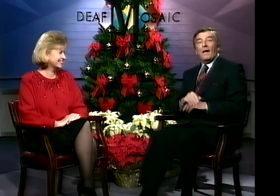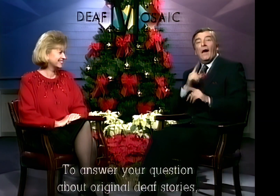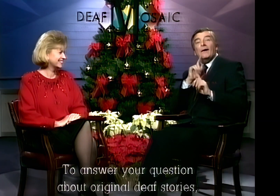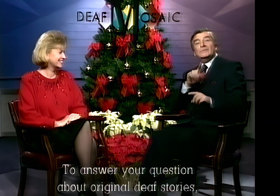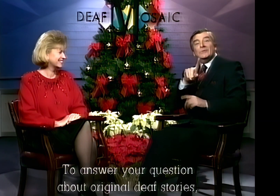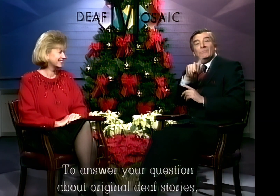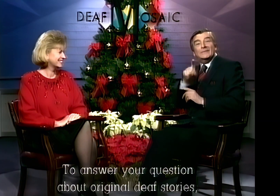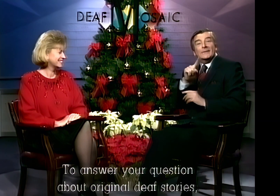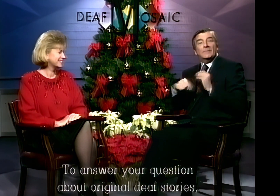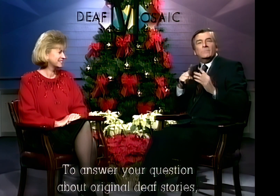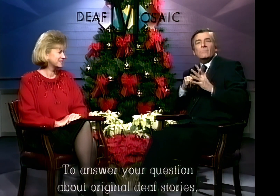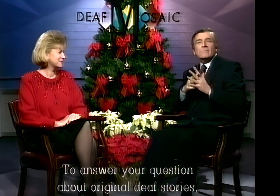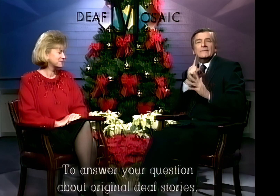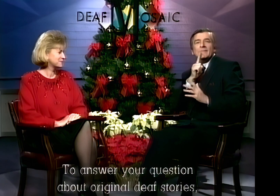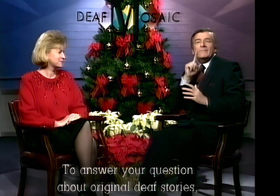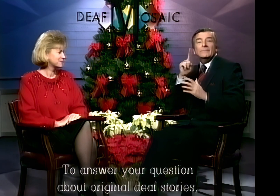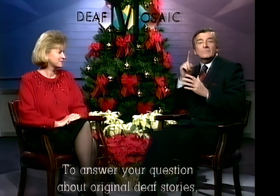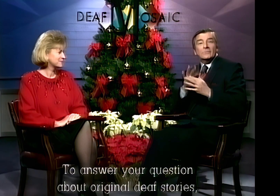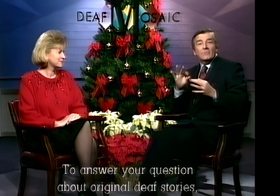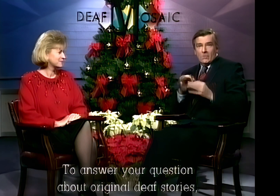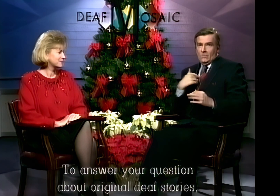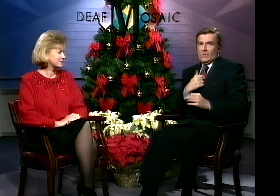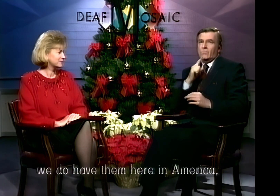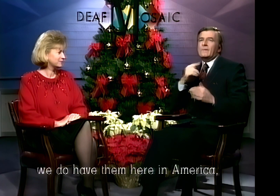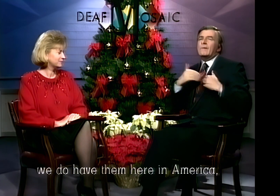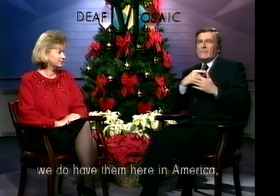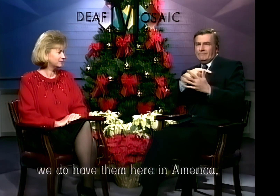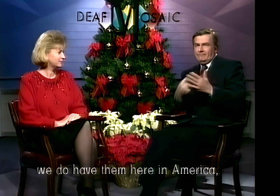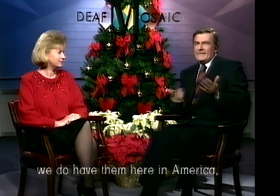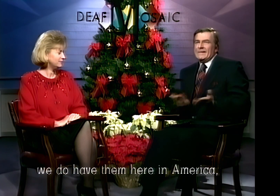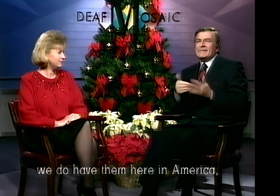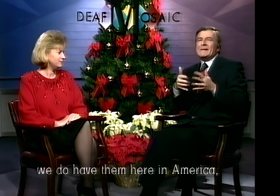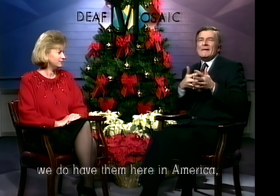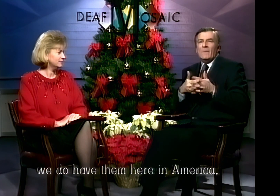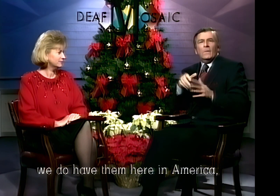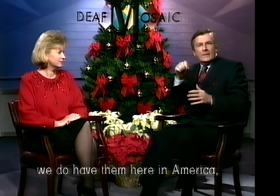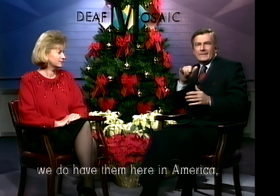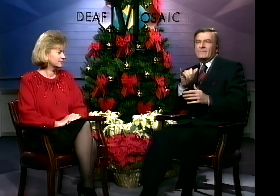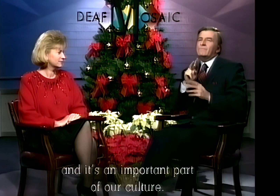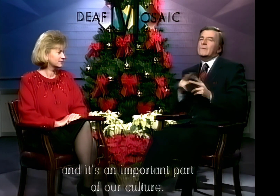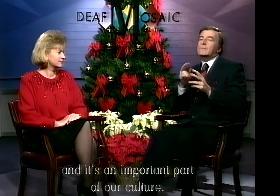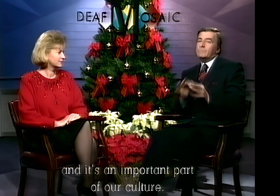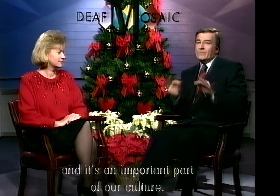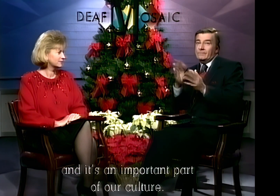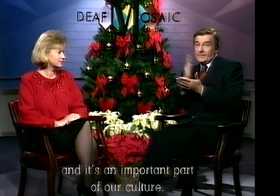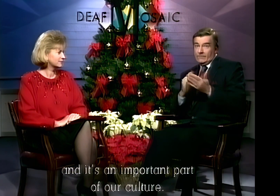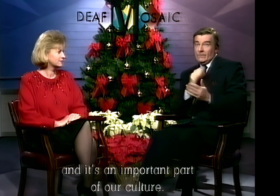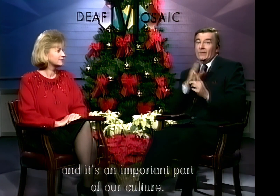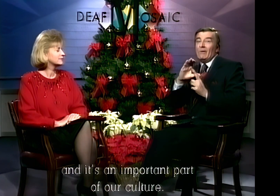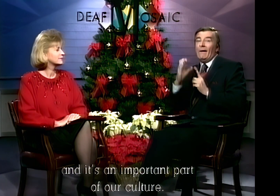To answer your question about original deaf stories, Clive, we do have them here in America, and it is a very important part of our culture.